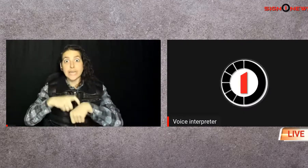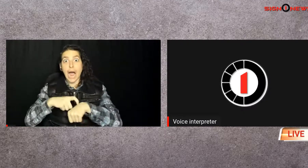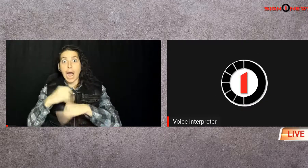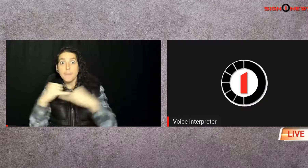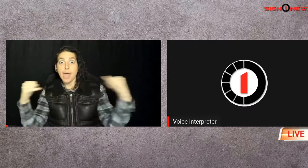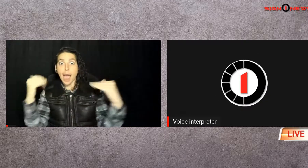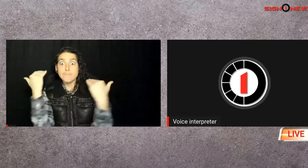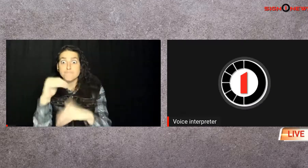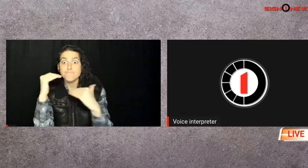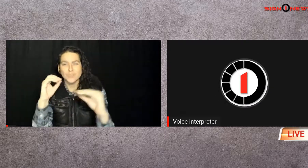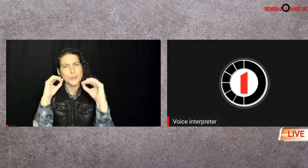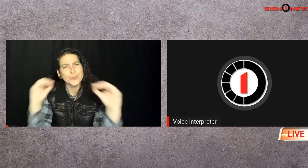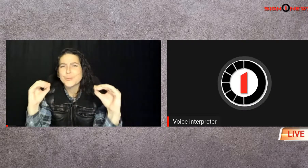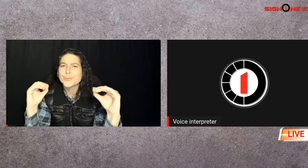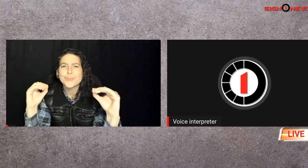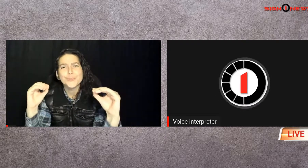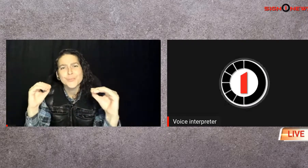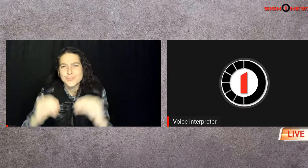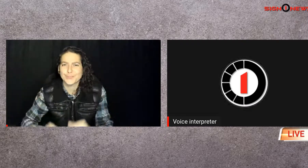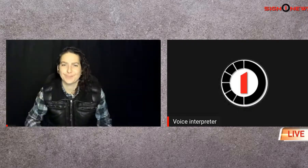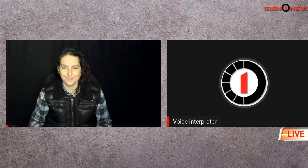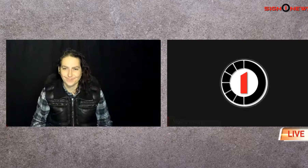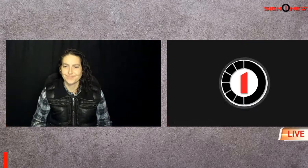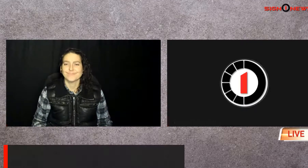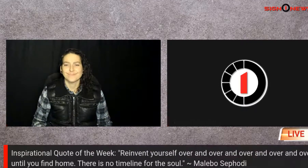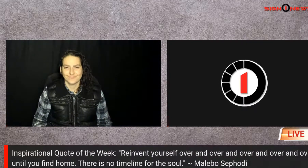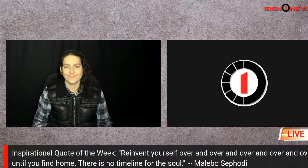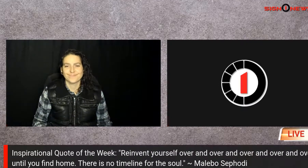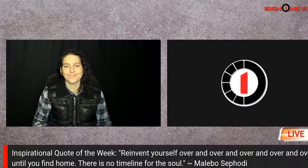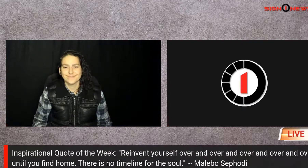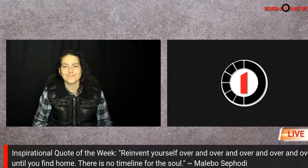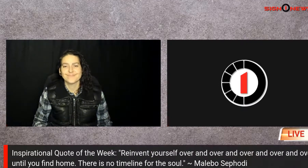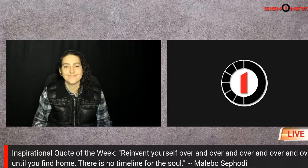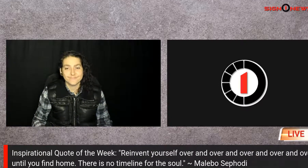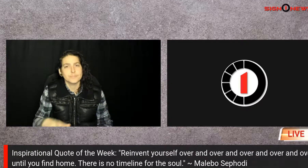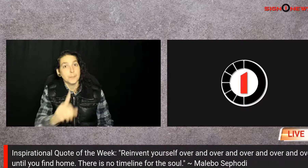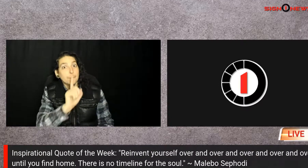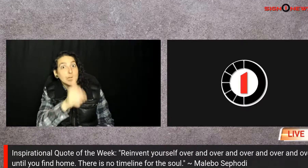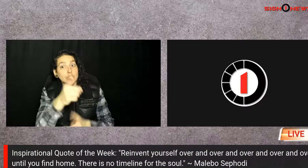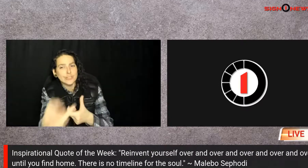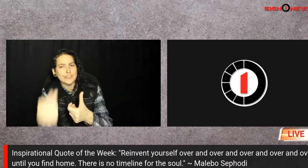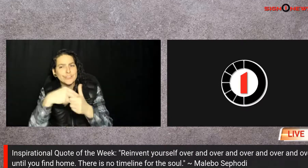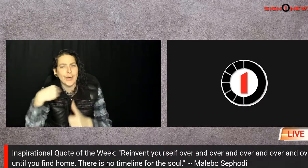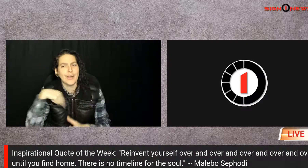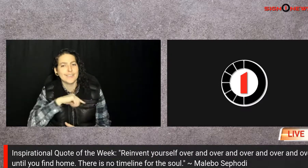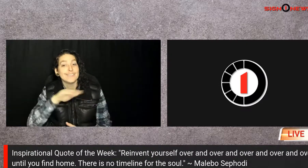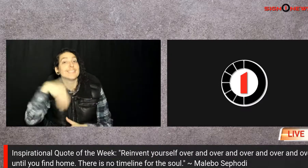home. There is no timeline for the soul.